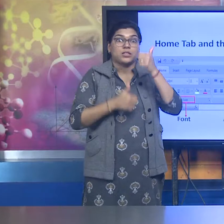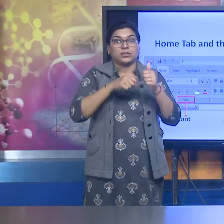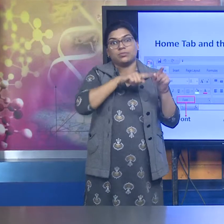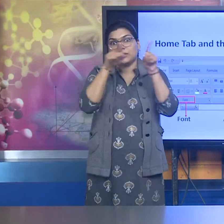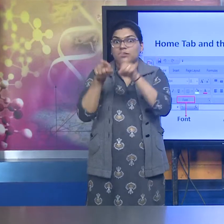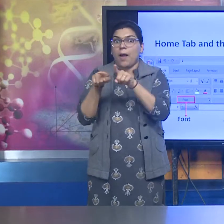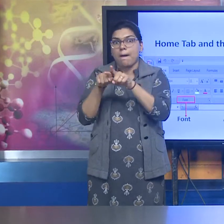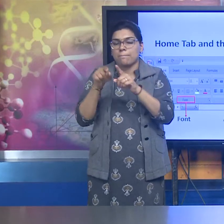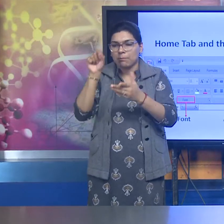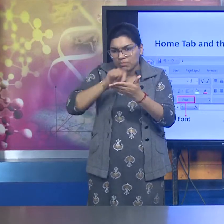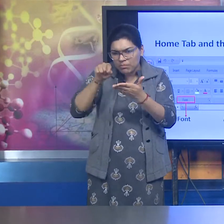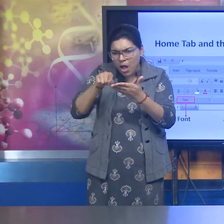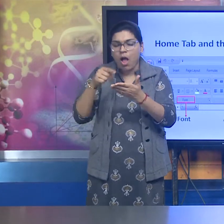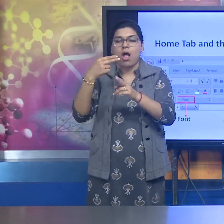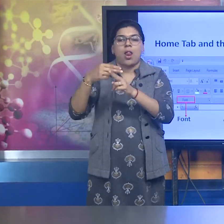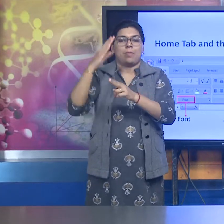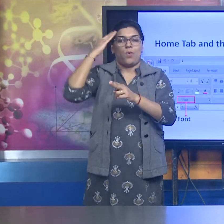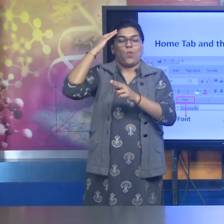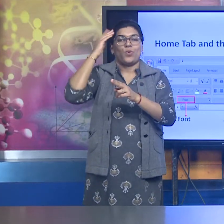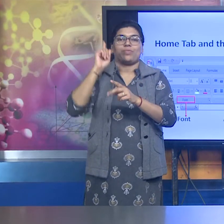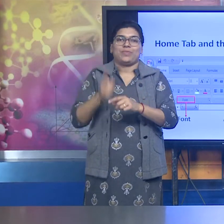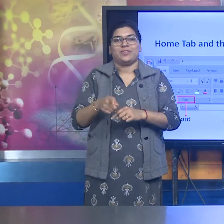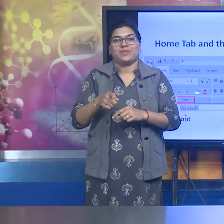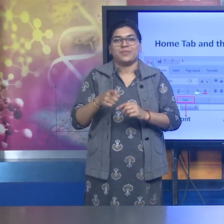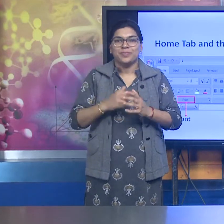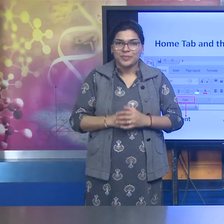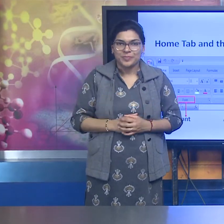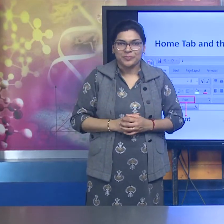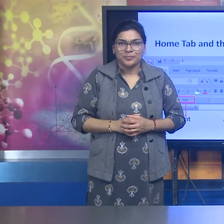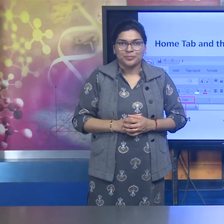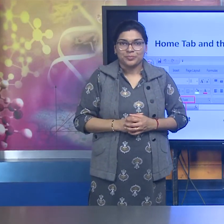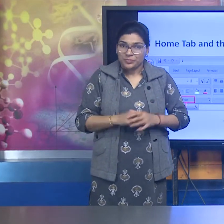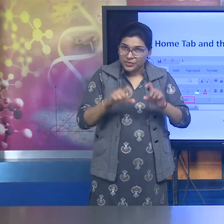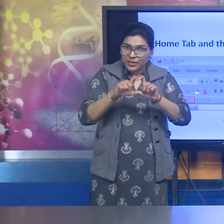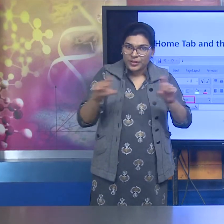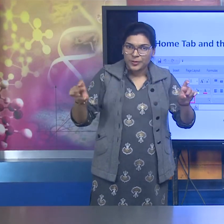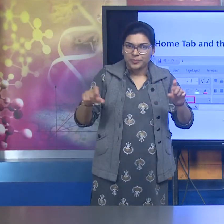Home tab and the formatting tools.